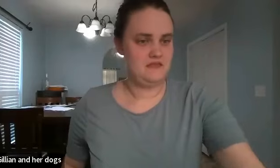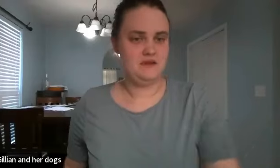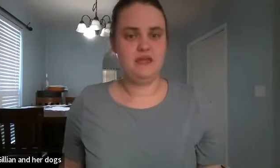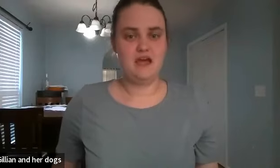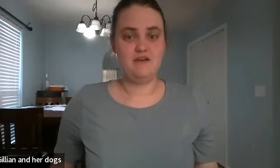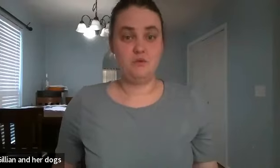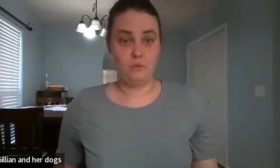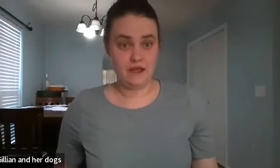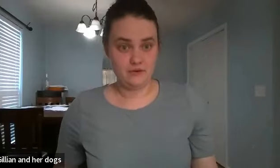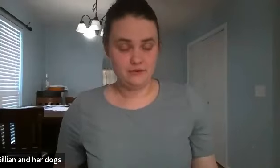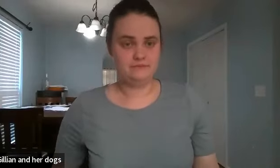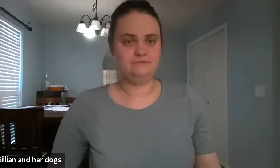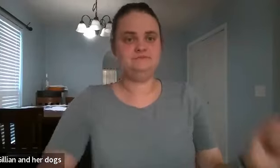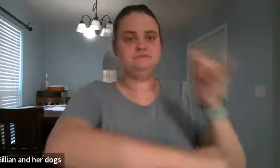Then we have whale.